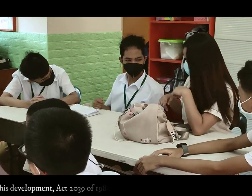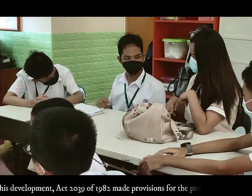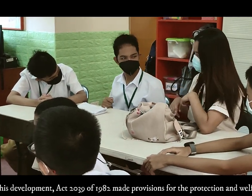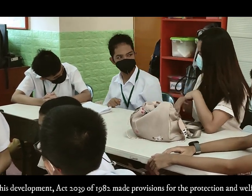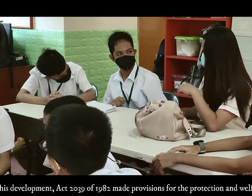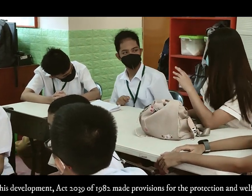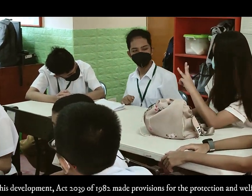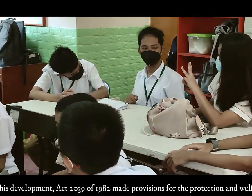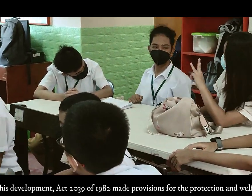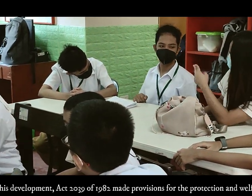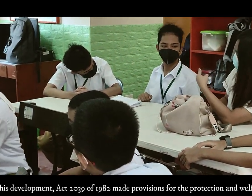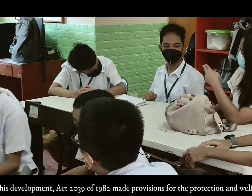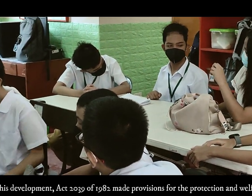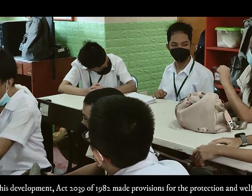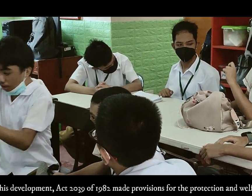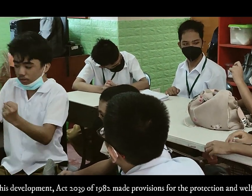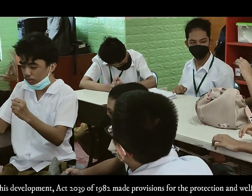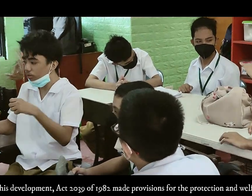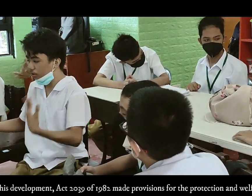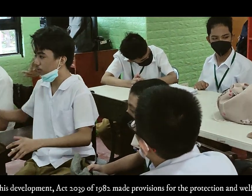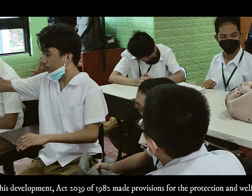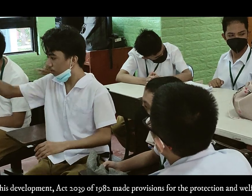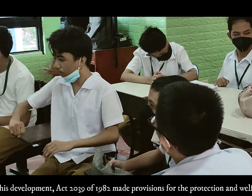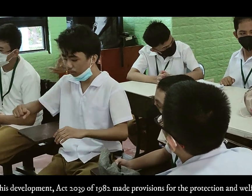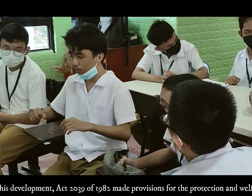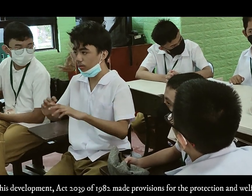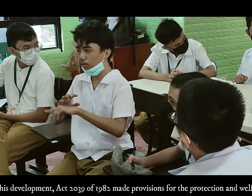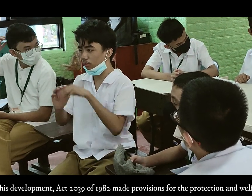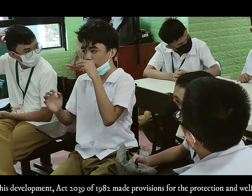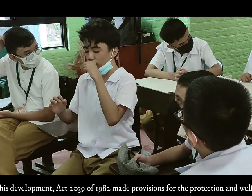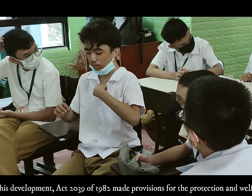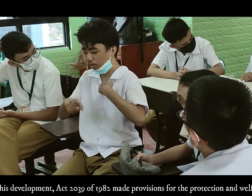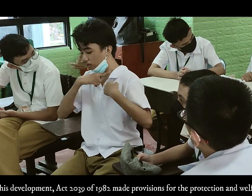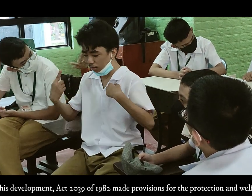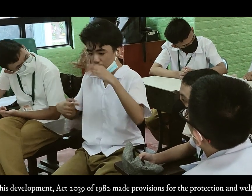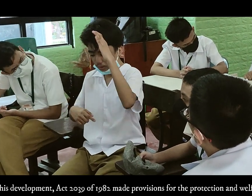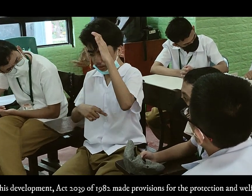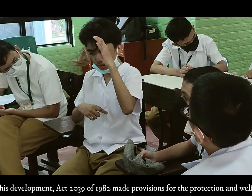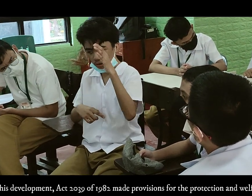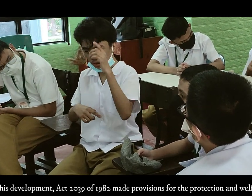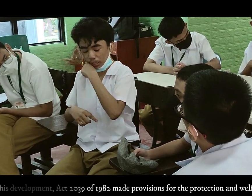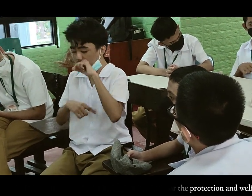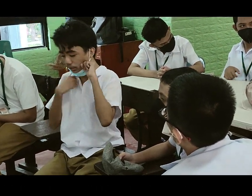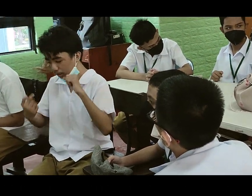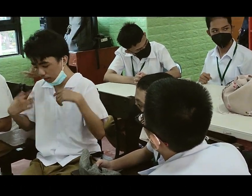development, Act 2039 of 1982 made provisions for the protection and welfare of the disabled person. My name is